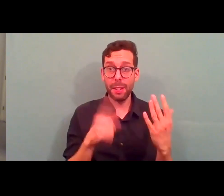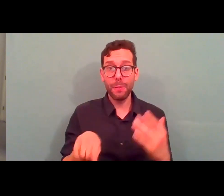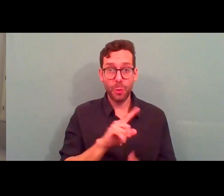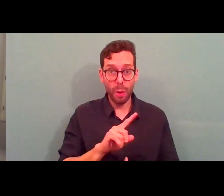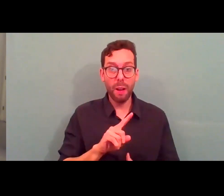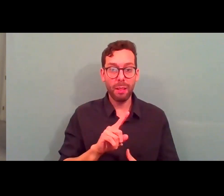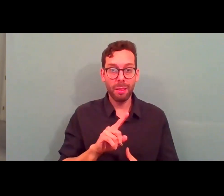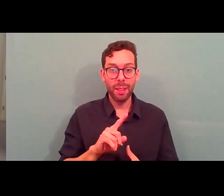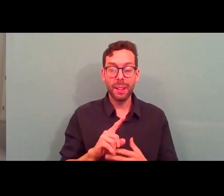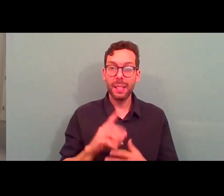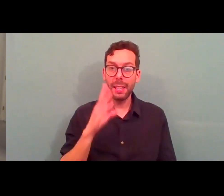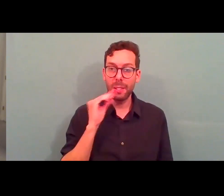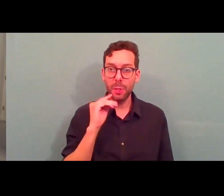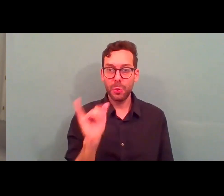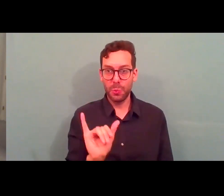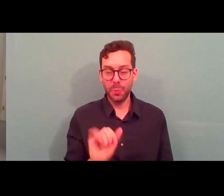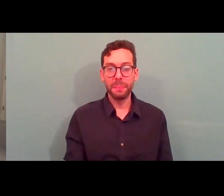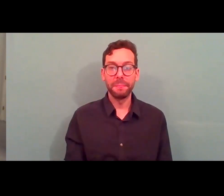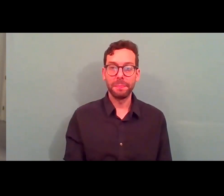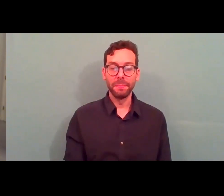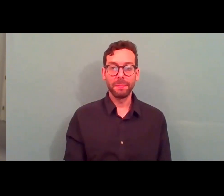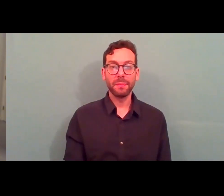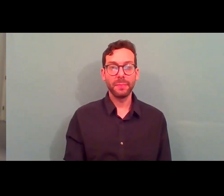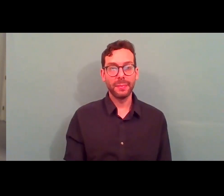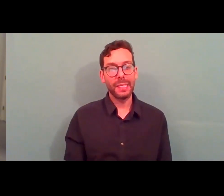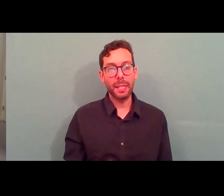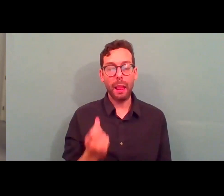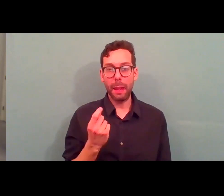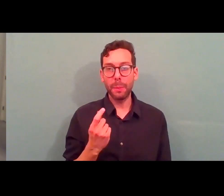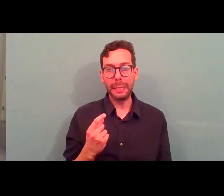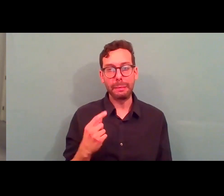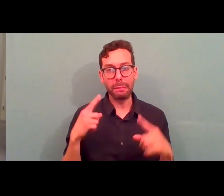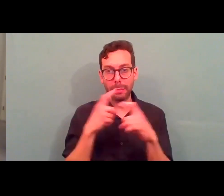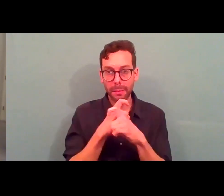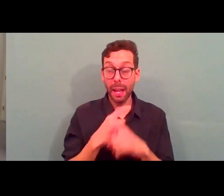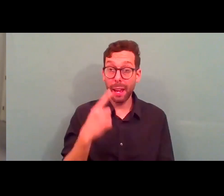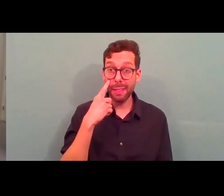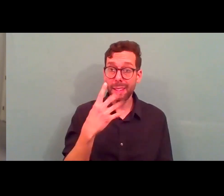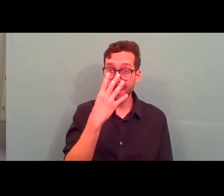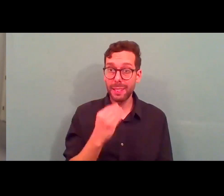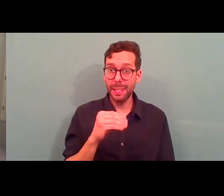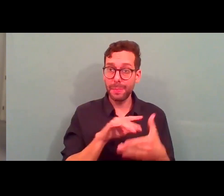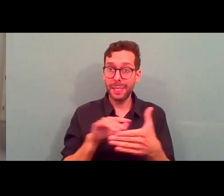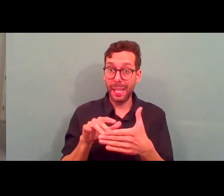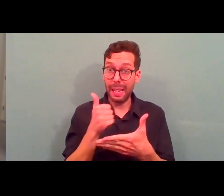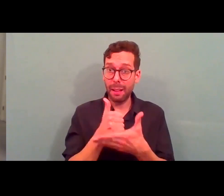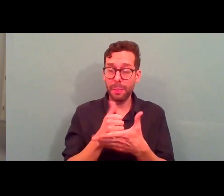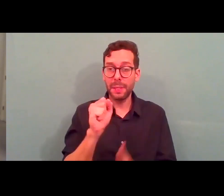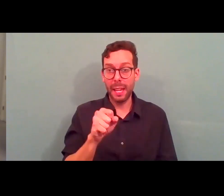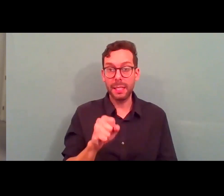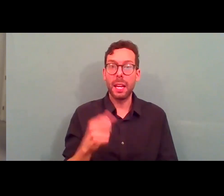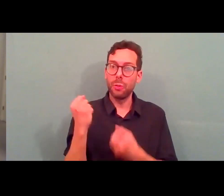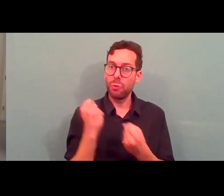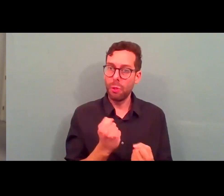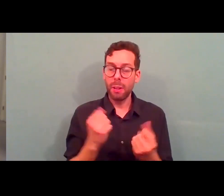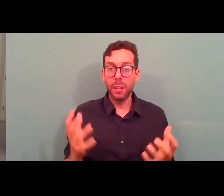still also do as well. And so certainly, this is tricky. I do think a sleep study would be helpful. I would also strongly encourage you to make sure that